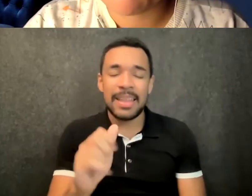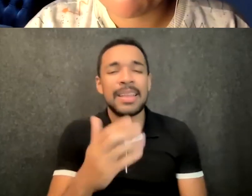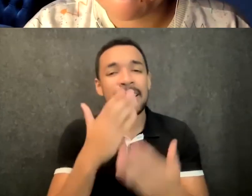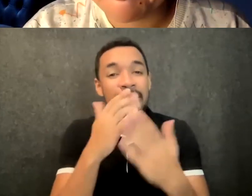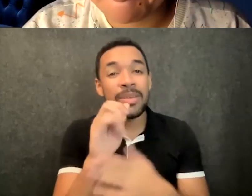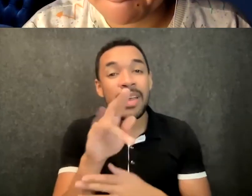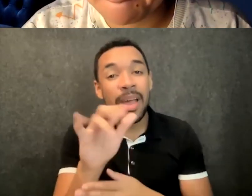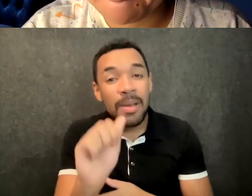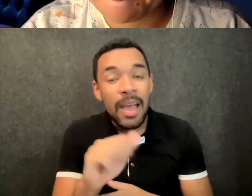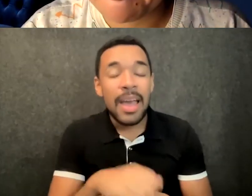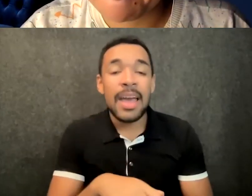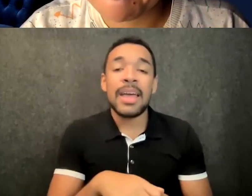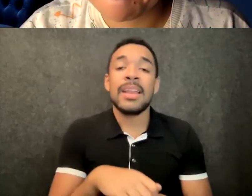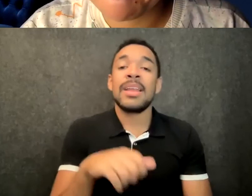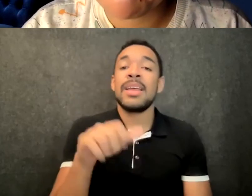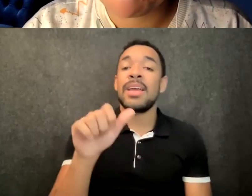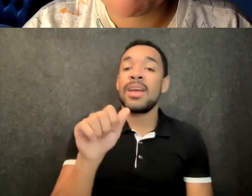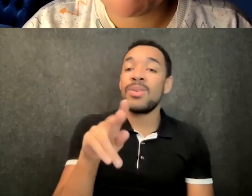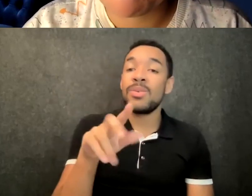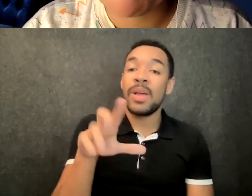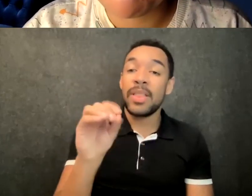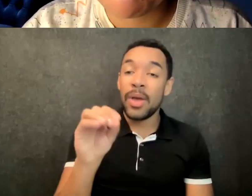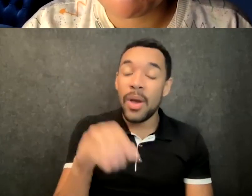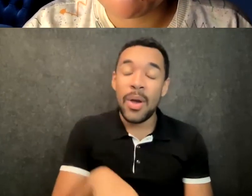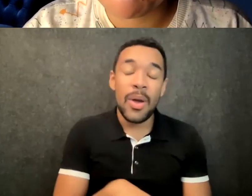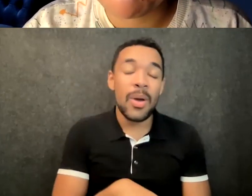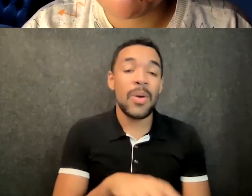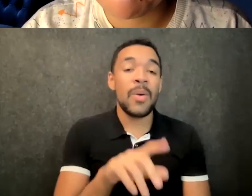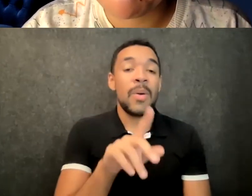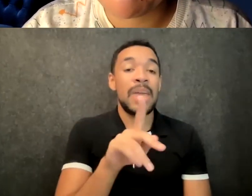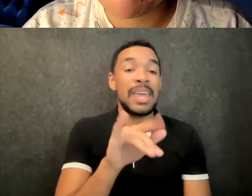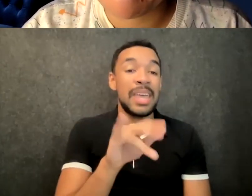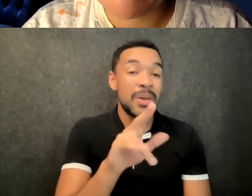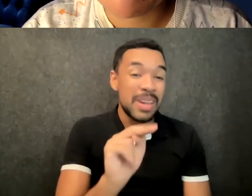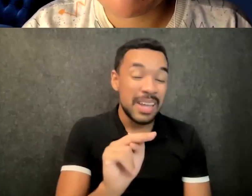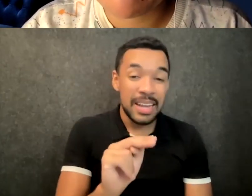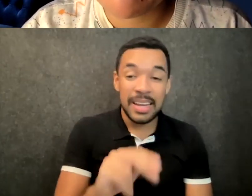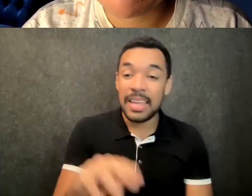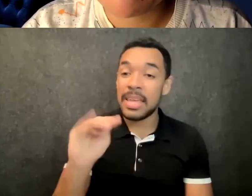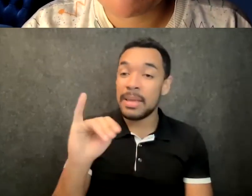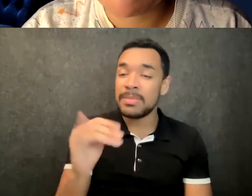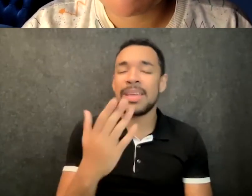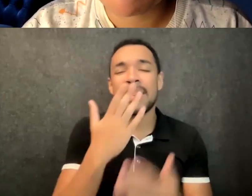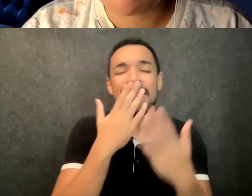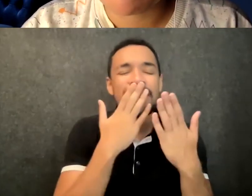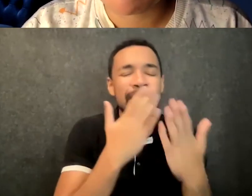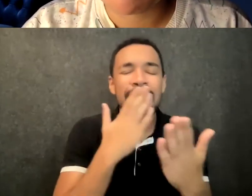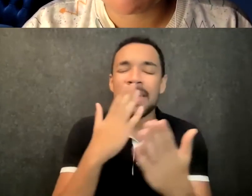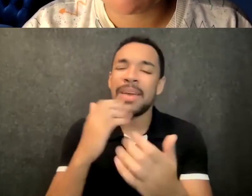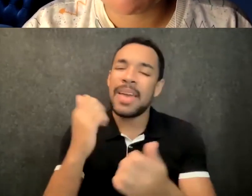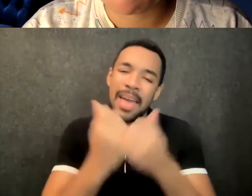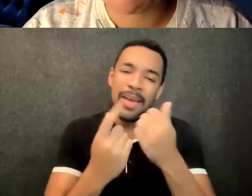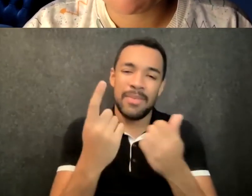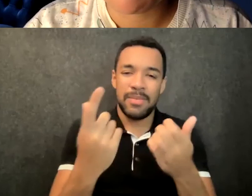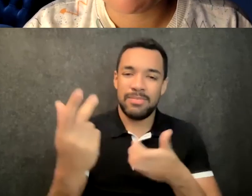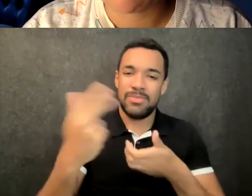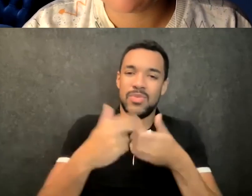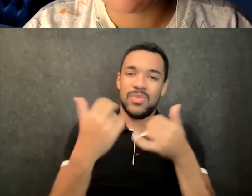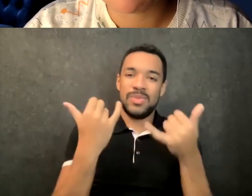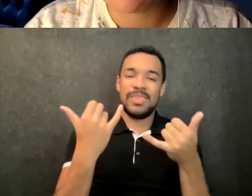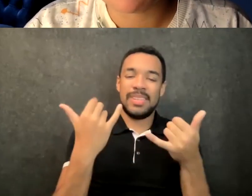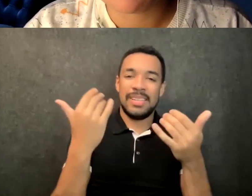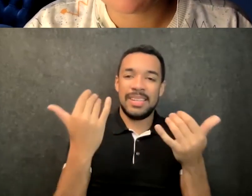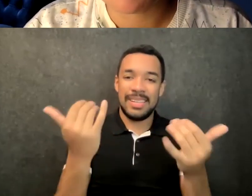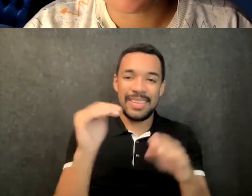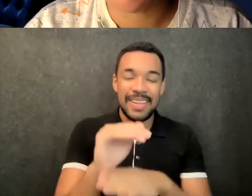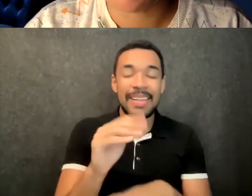Ariana, Aurelio, Kirin, and MJ for being with us here tonight. This has been such a bomb. It's been